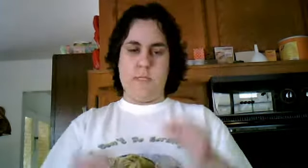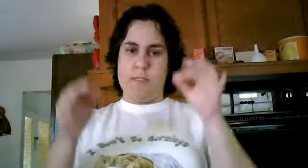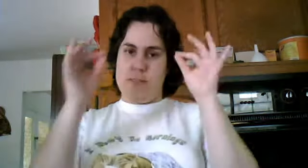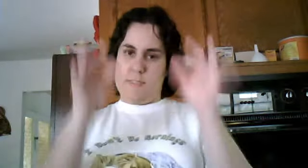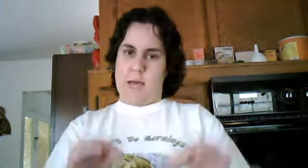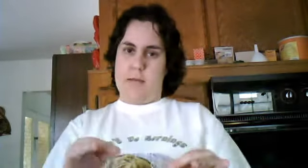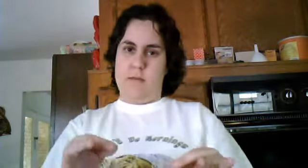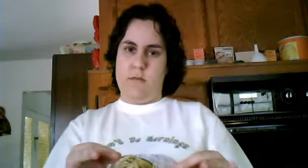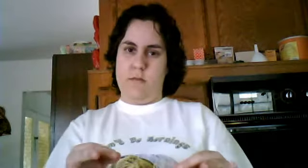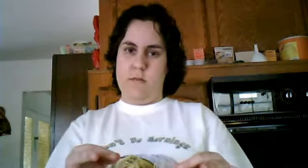Decide.